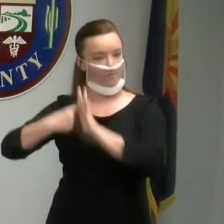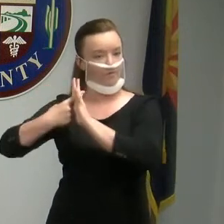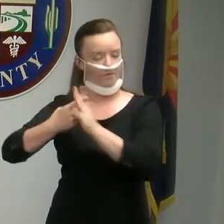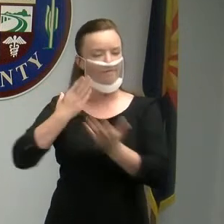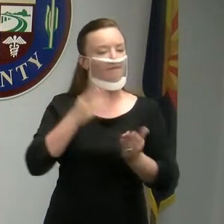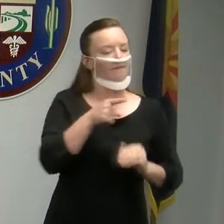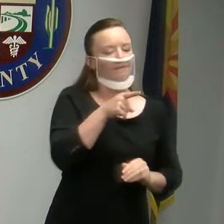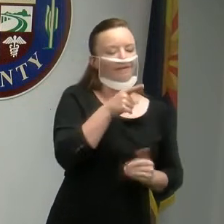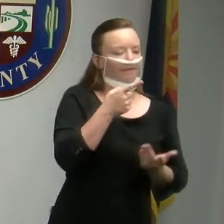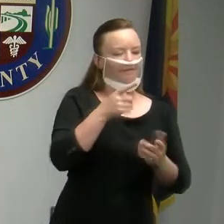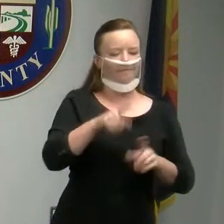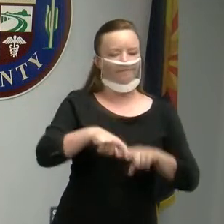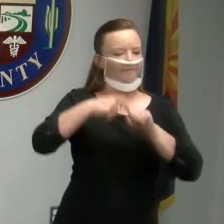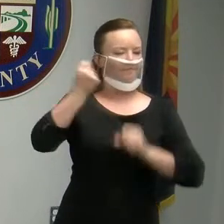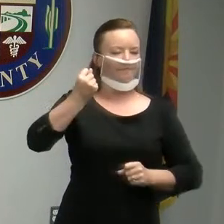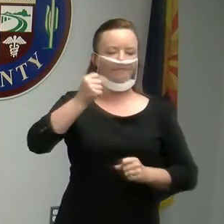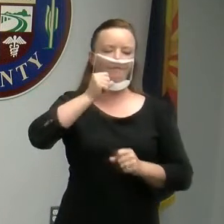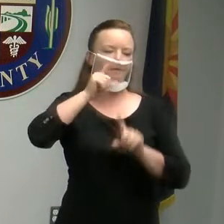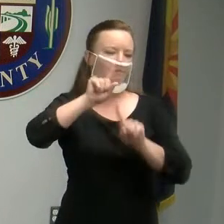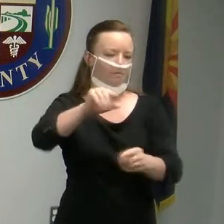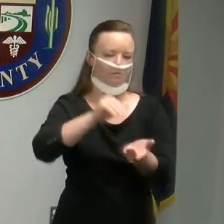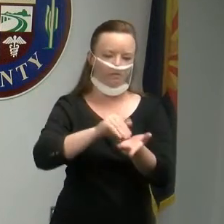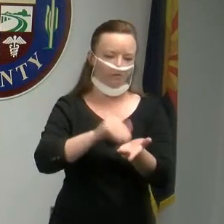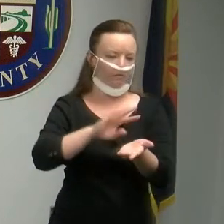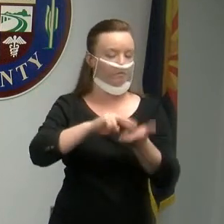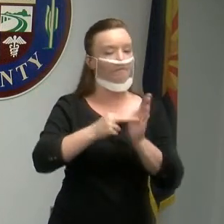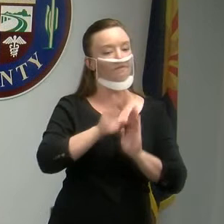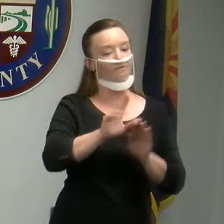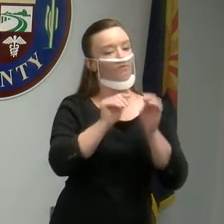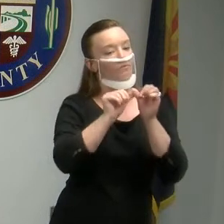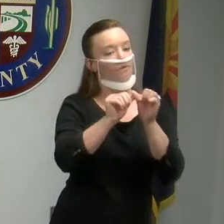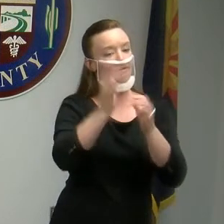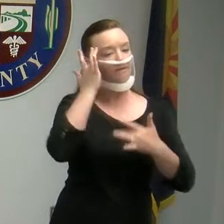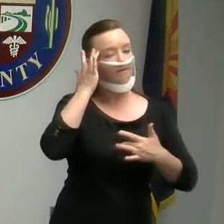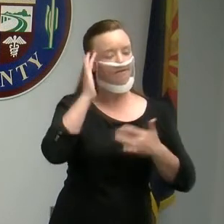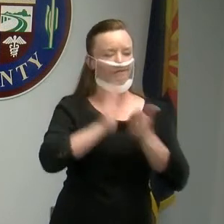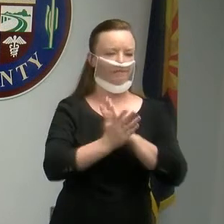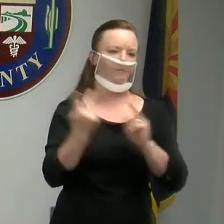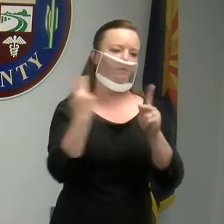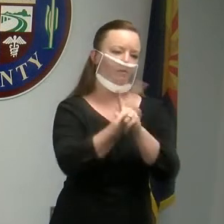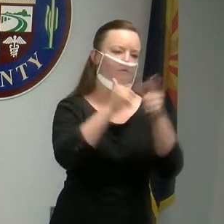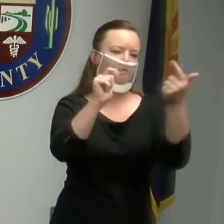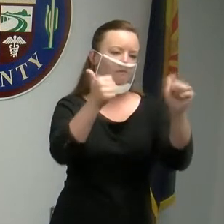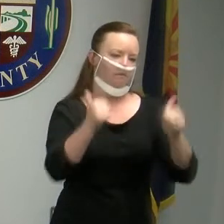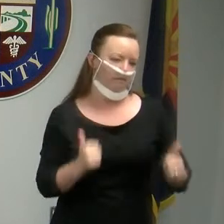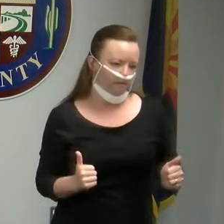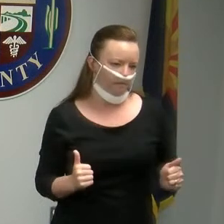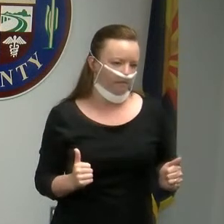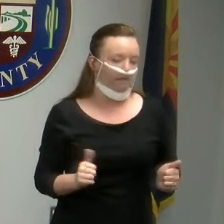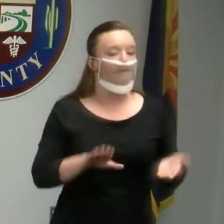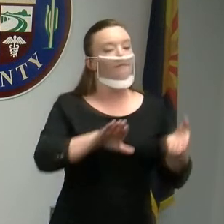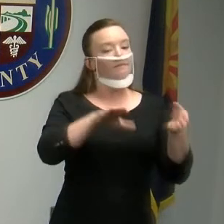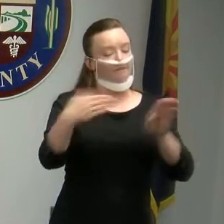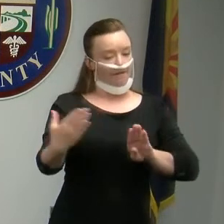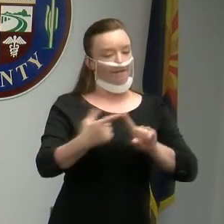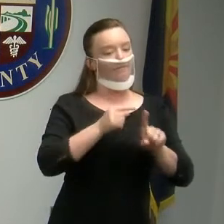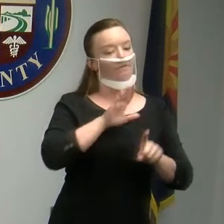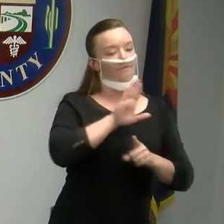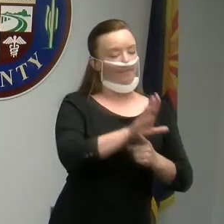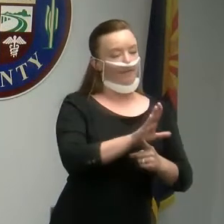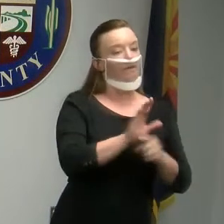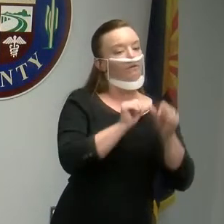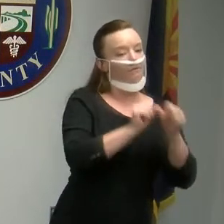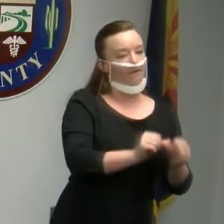those visits, and their chronic illness may have worsened, and they may have ended up dying from their chronic illness due to these